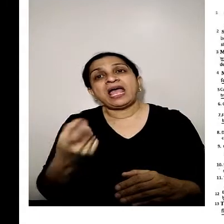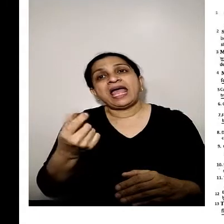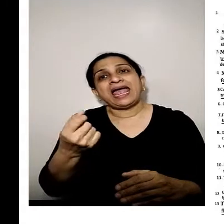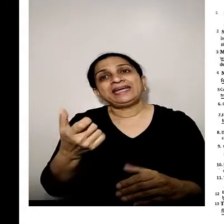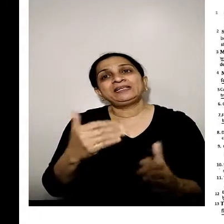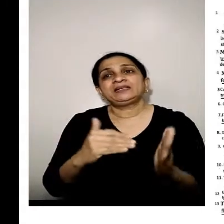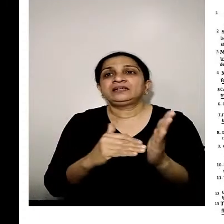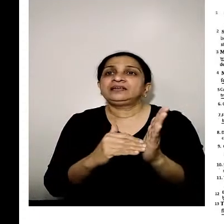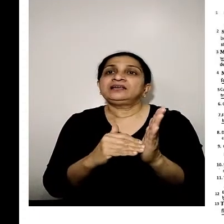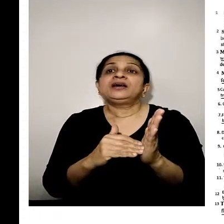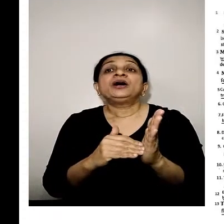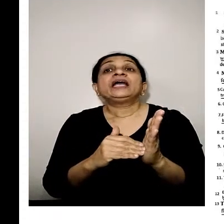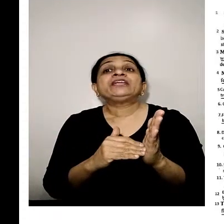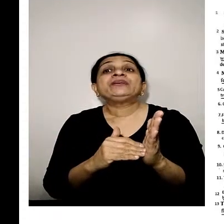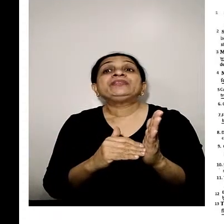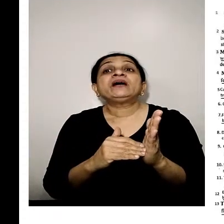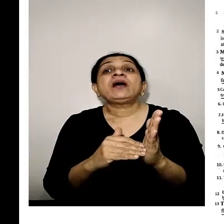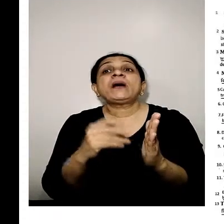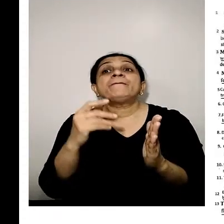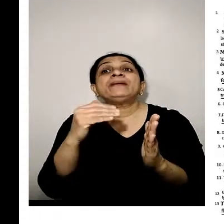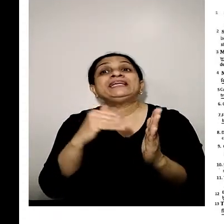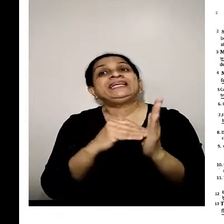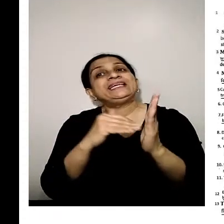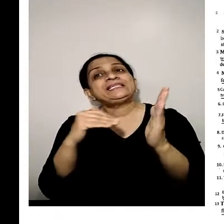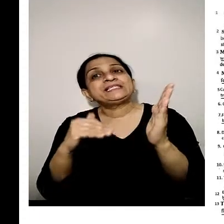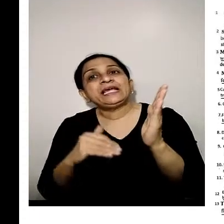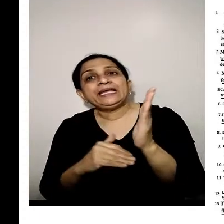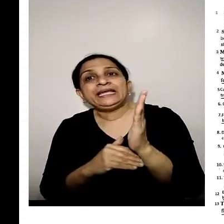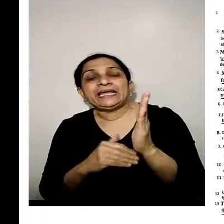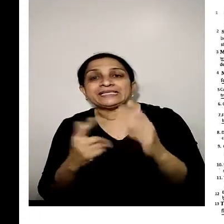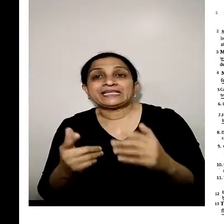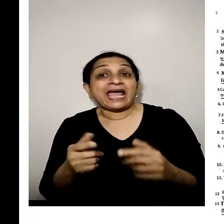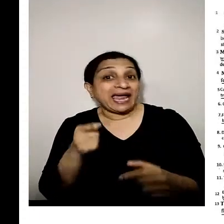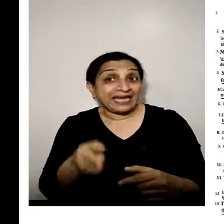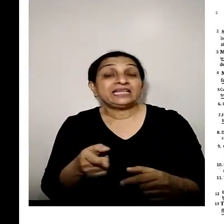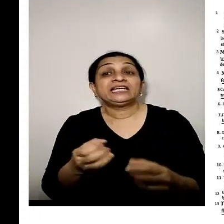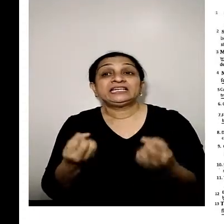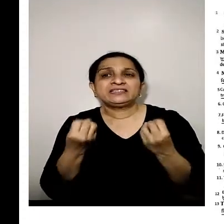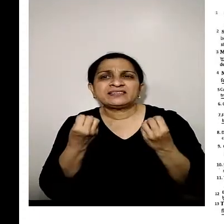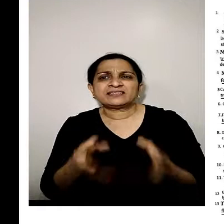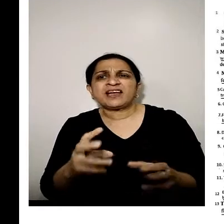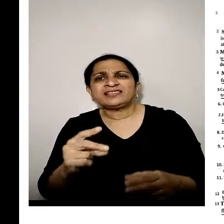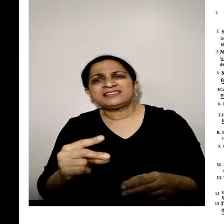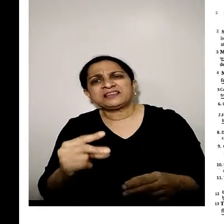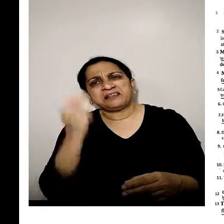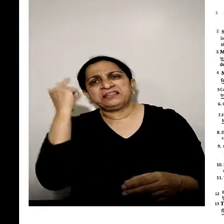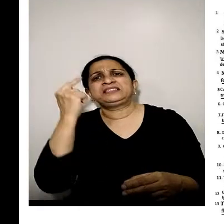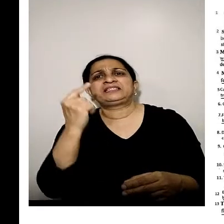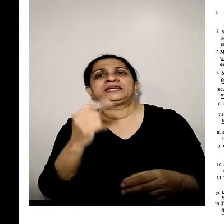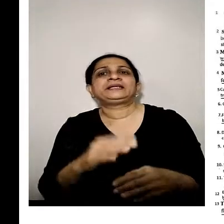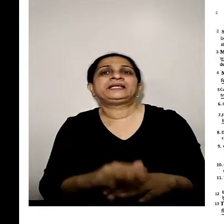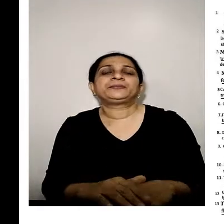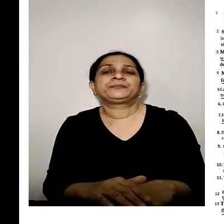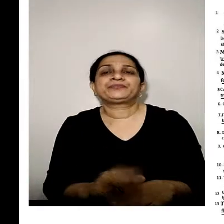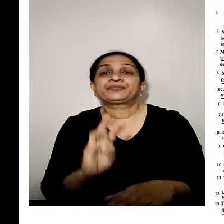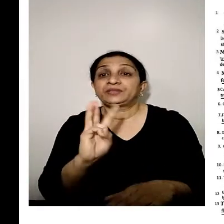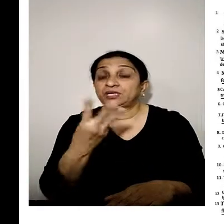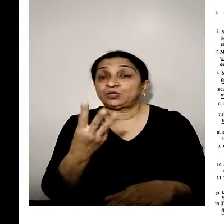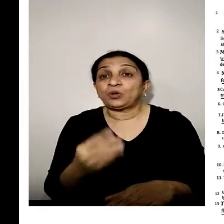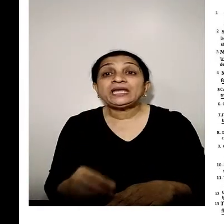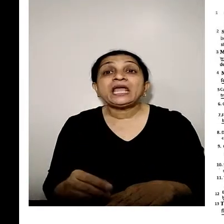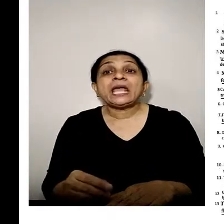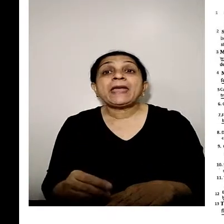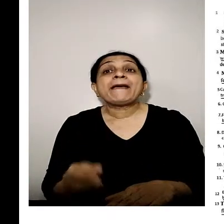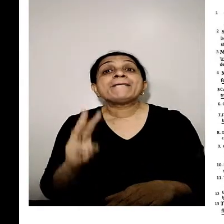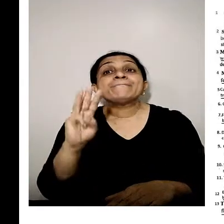better, and even the money is less and it starts instantly.